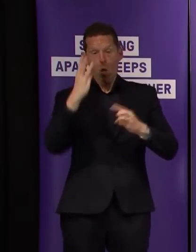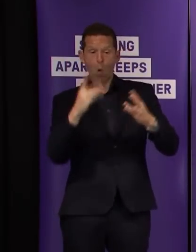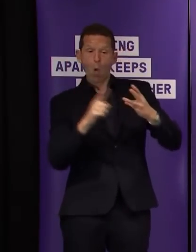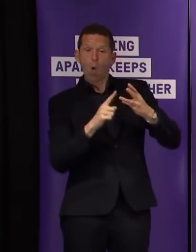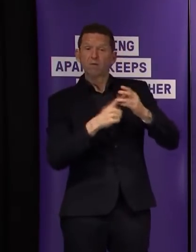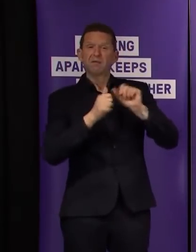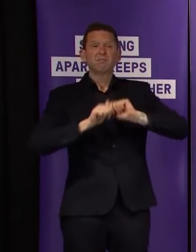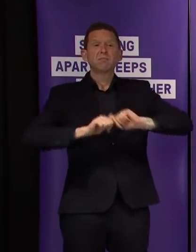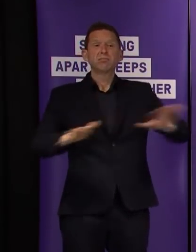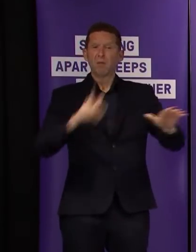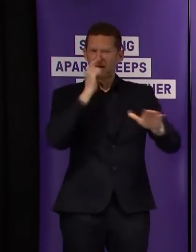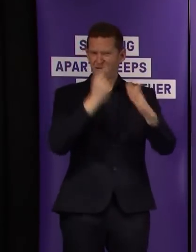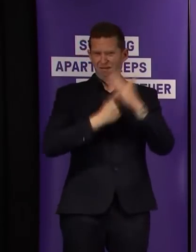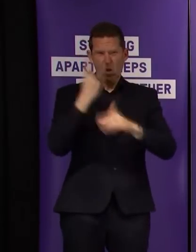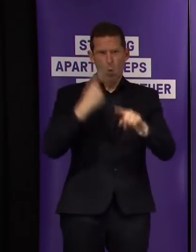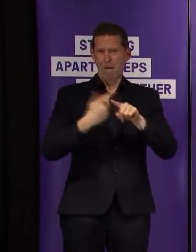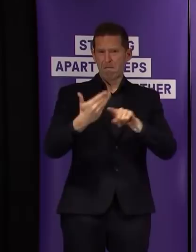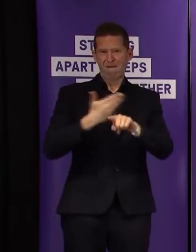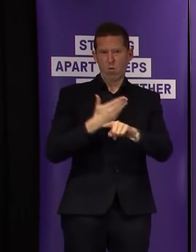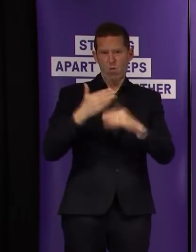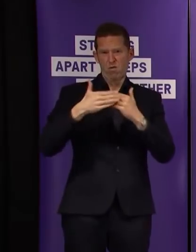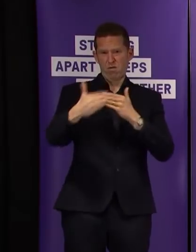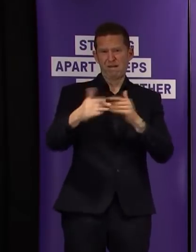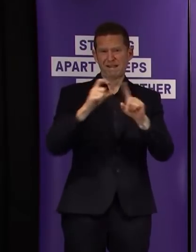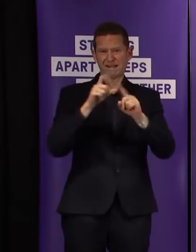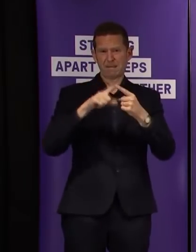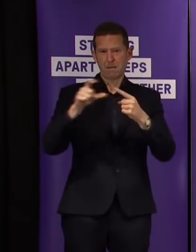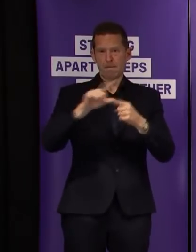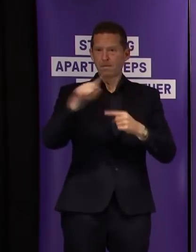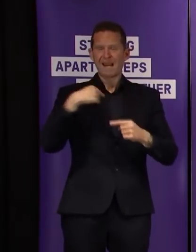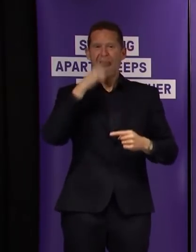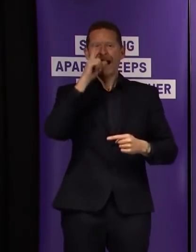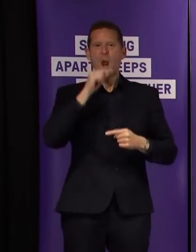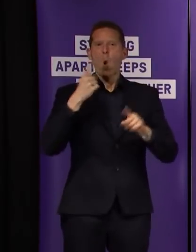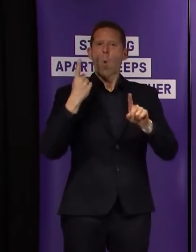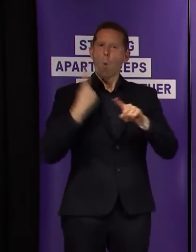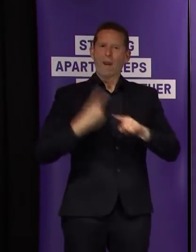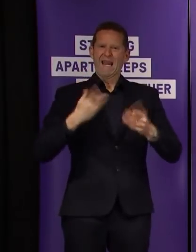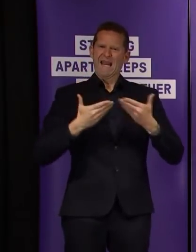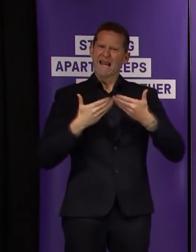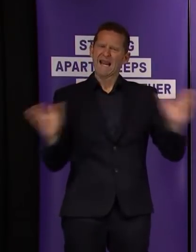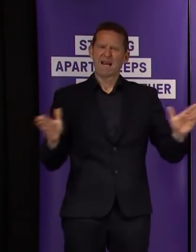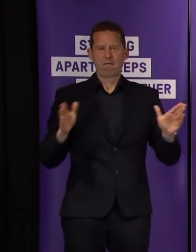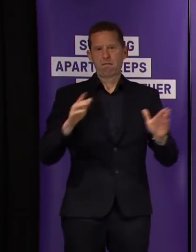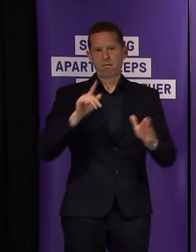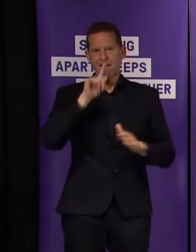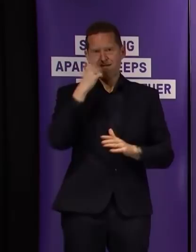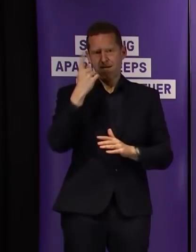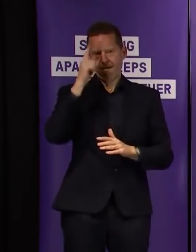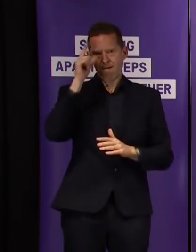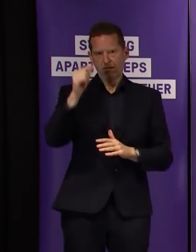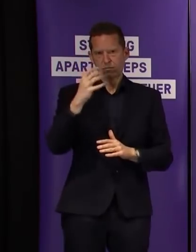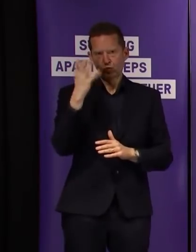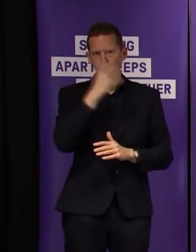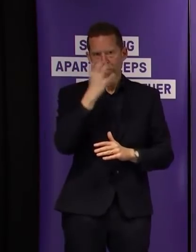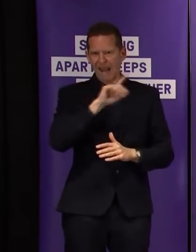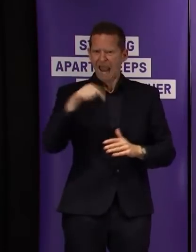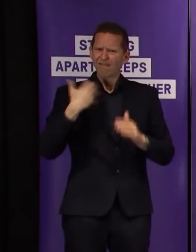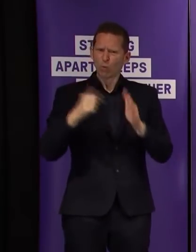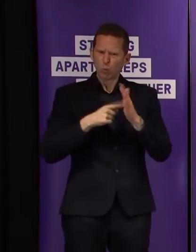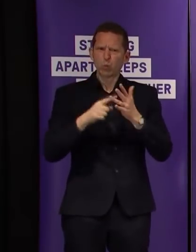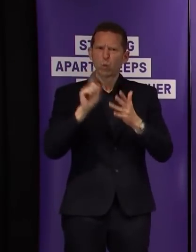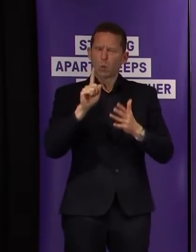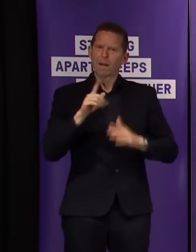year. We can't run out of lockdown. We have to take steady and safe